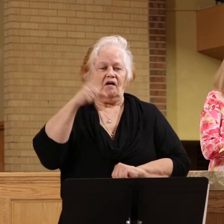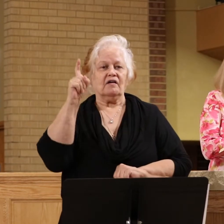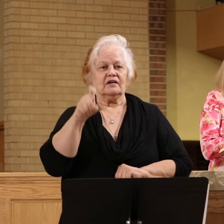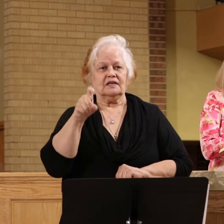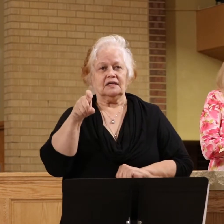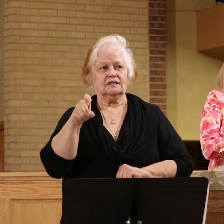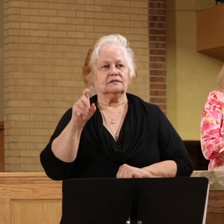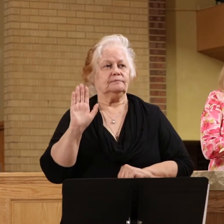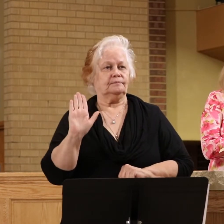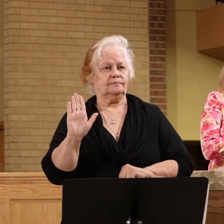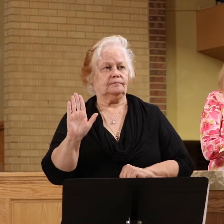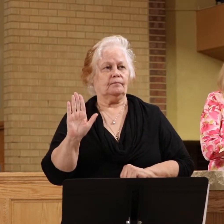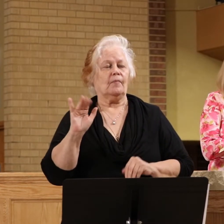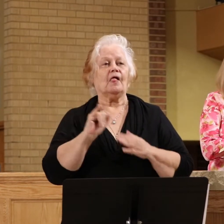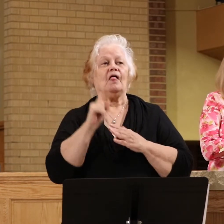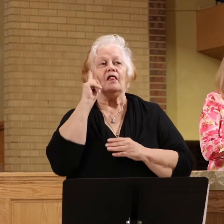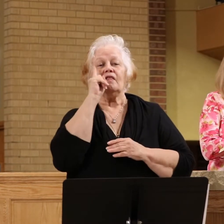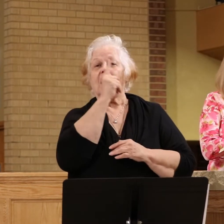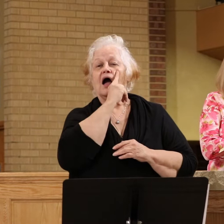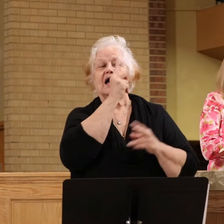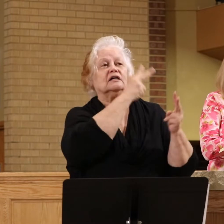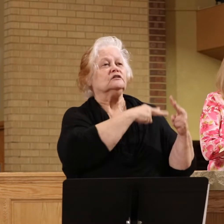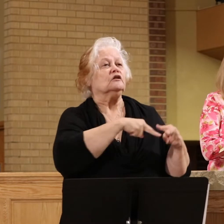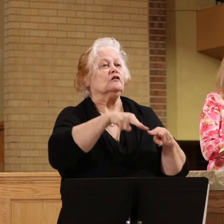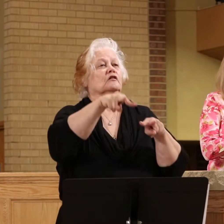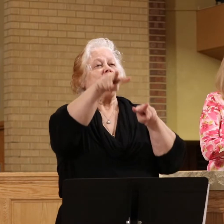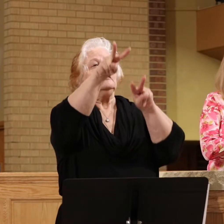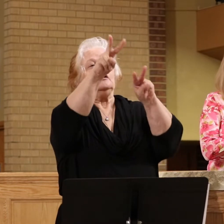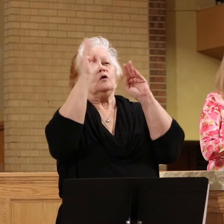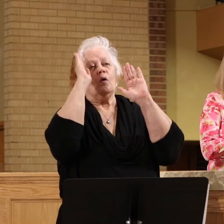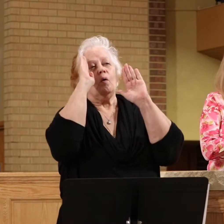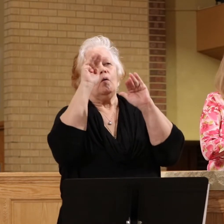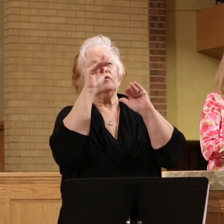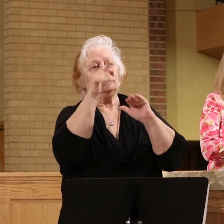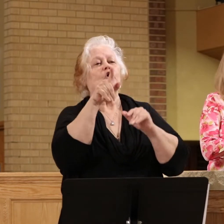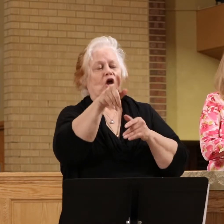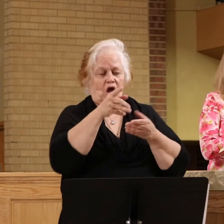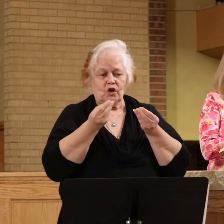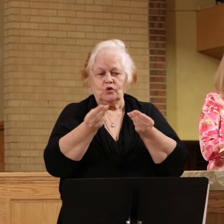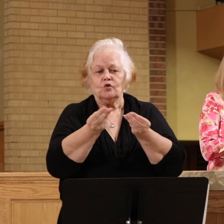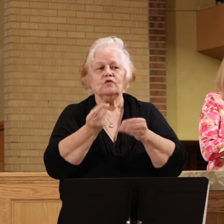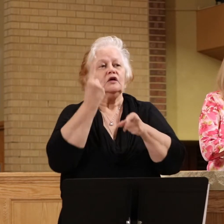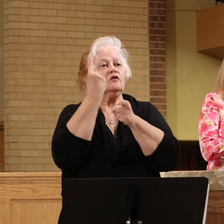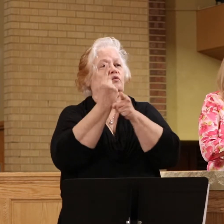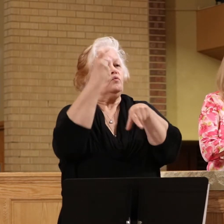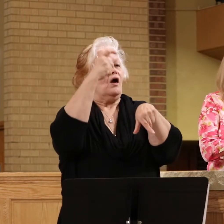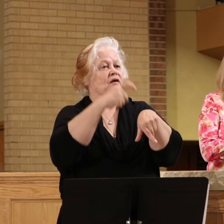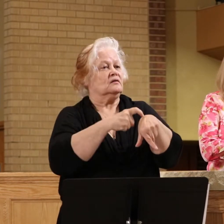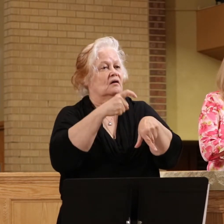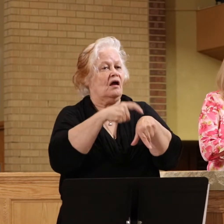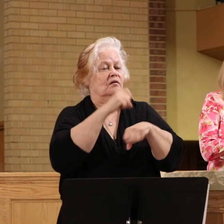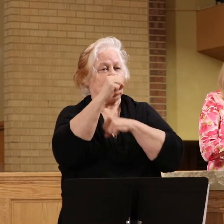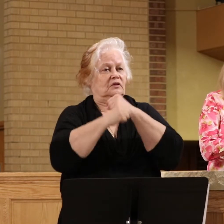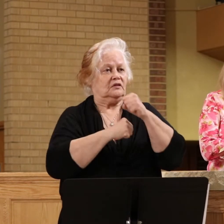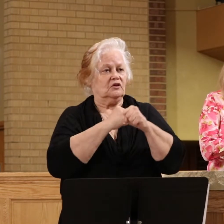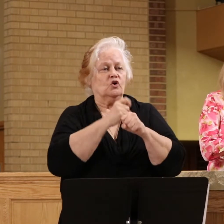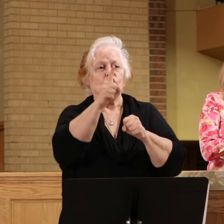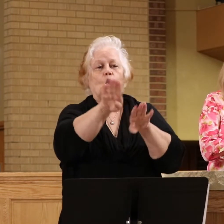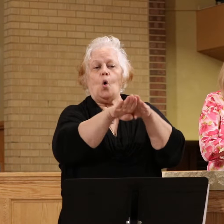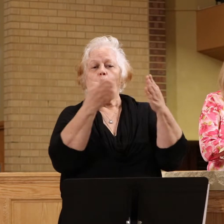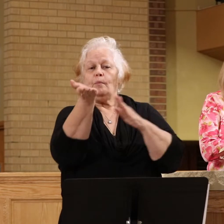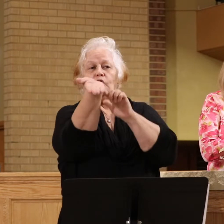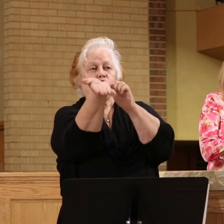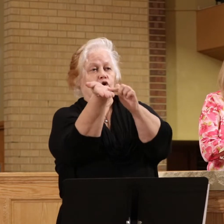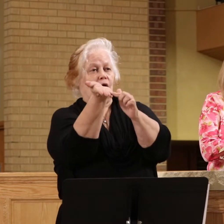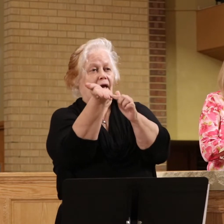The eyes of all look hopefully to you, and you give them their food in due season. You open your hand and